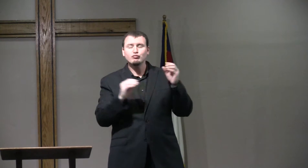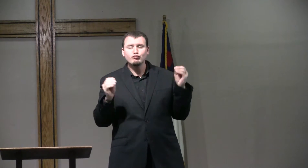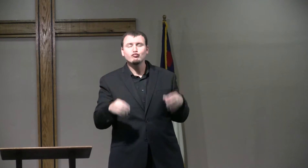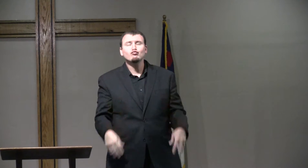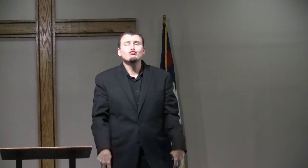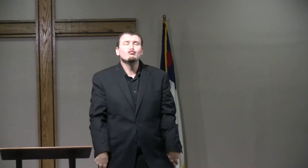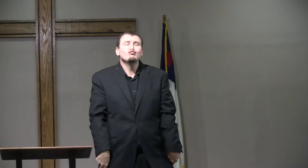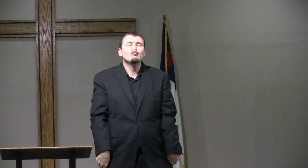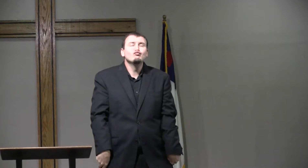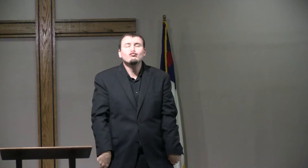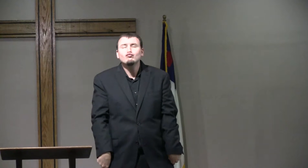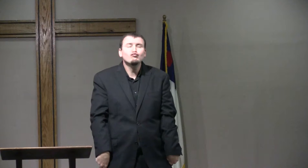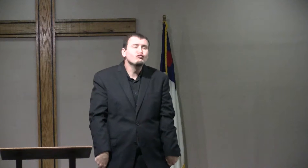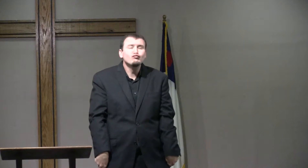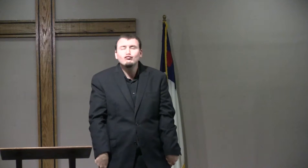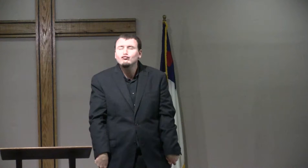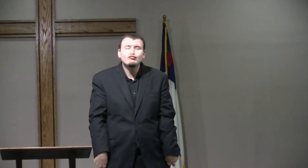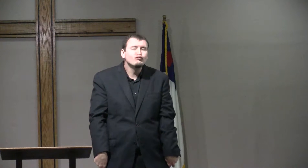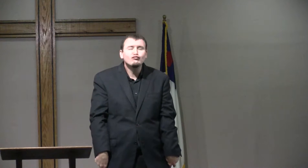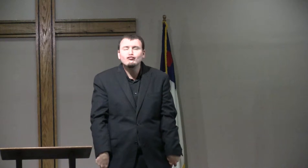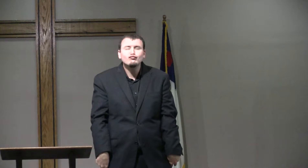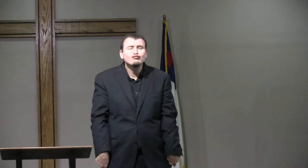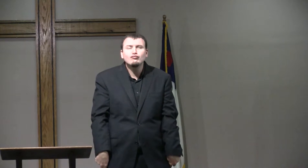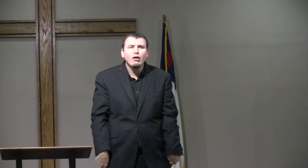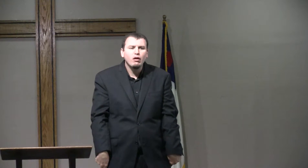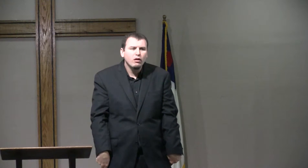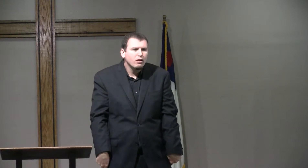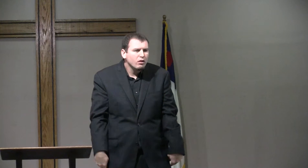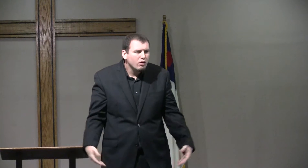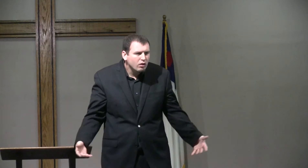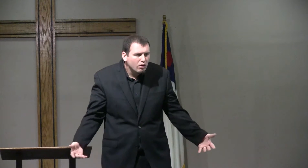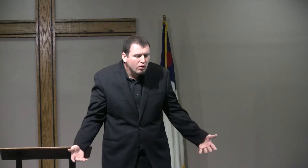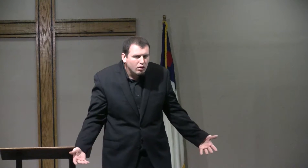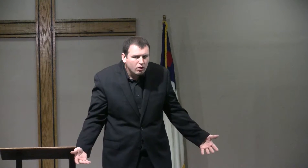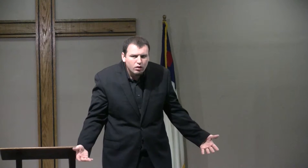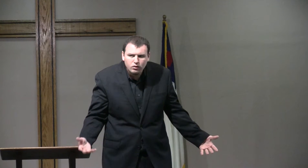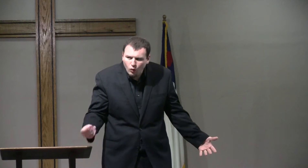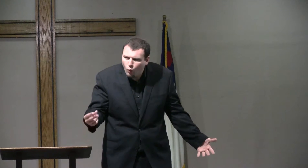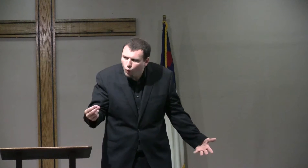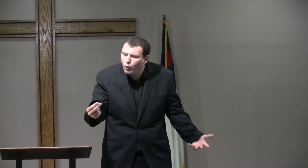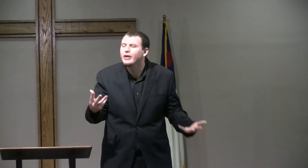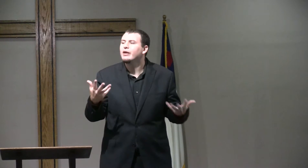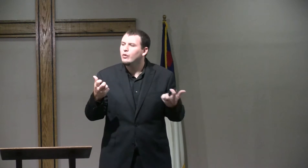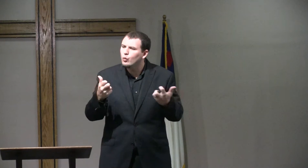God doesn't want you to be blind and cut your hands off and not have any hands. No.